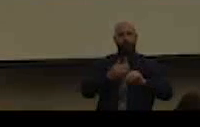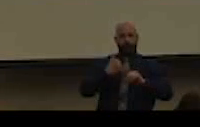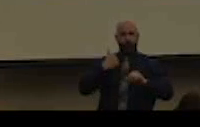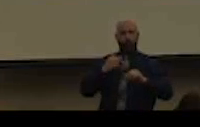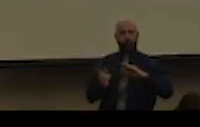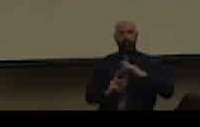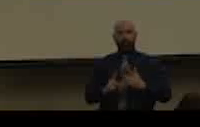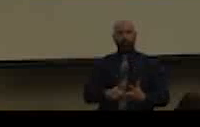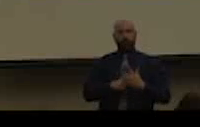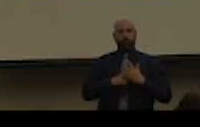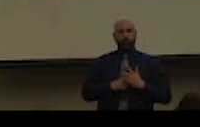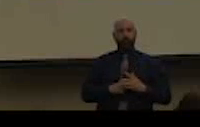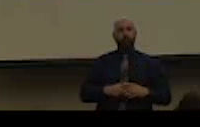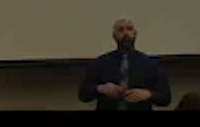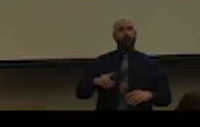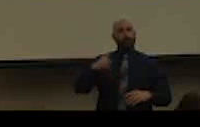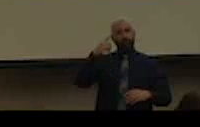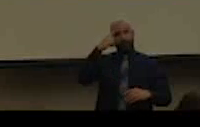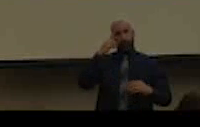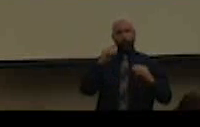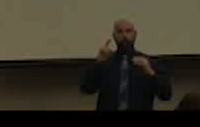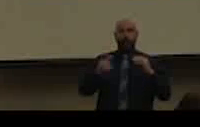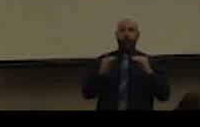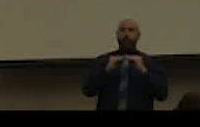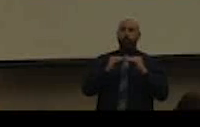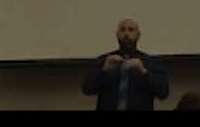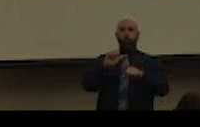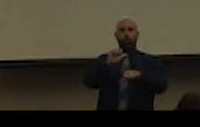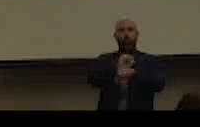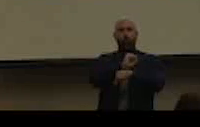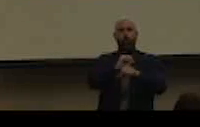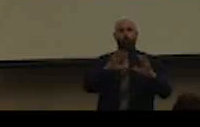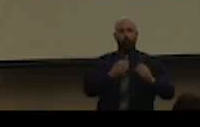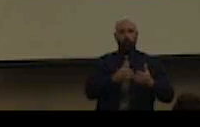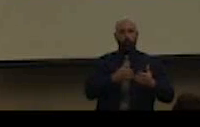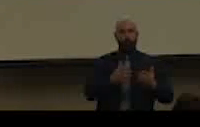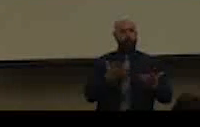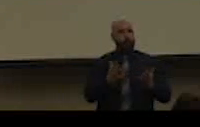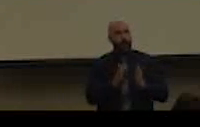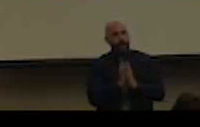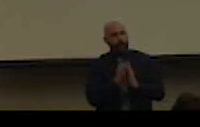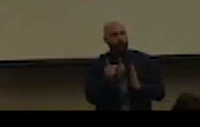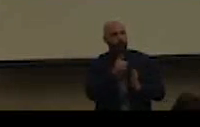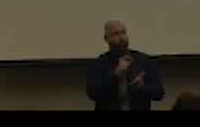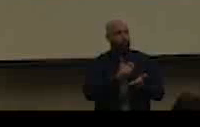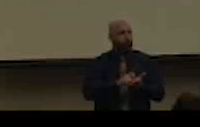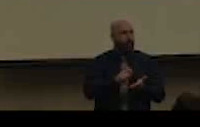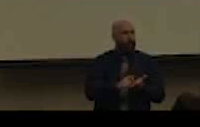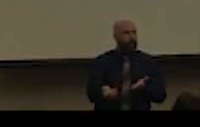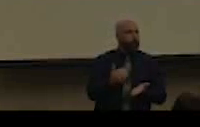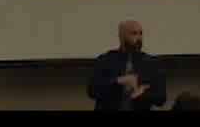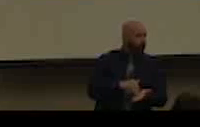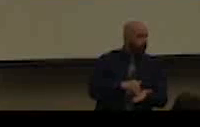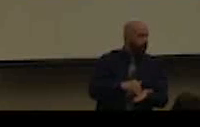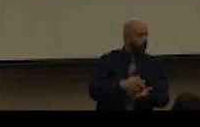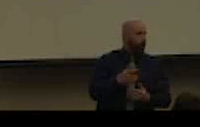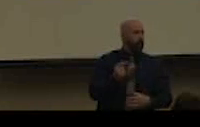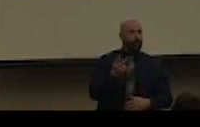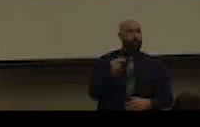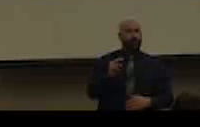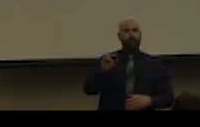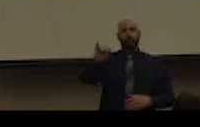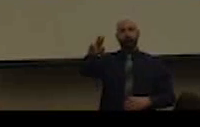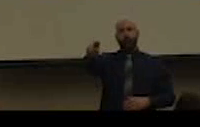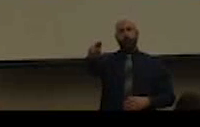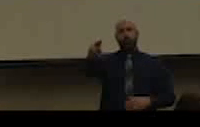groups throughout, so we may ask of a smaller group of you to help us do some writing again, but then we'll convene again in